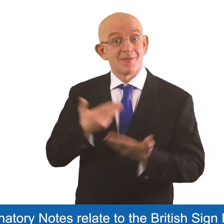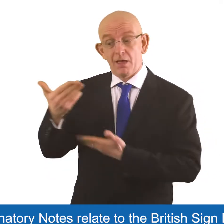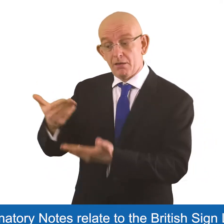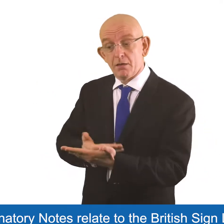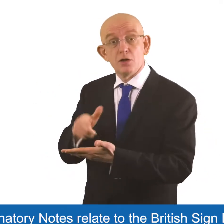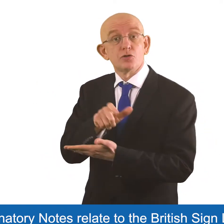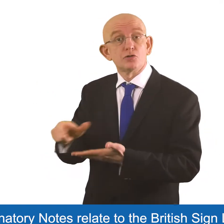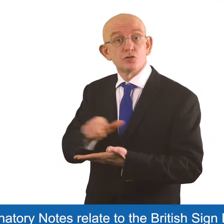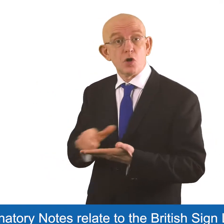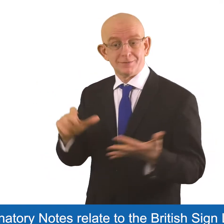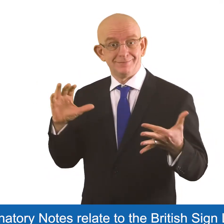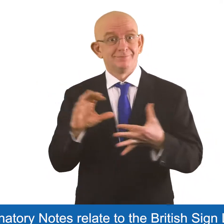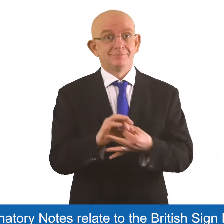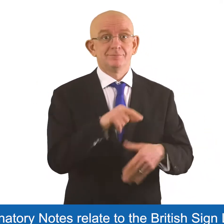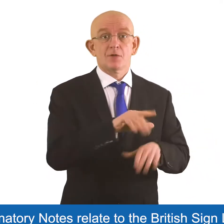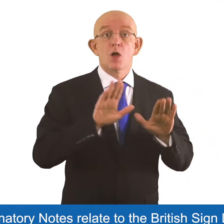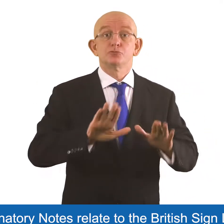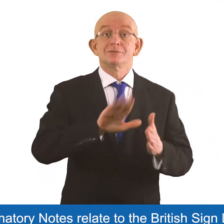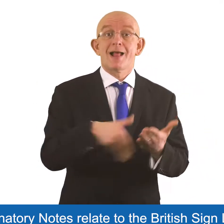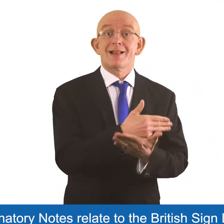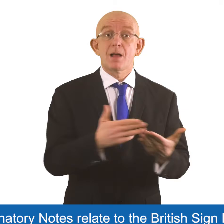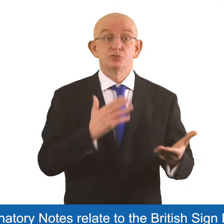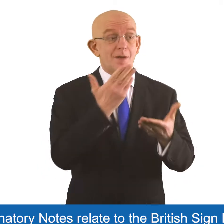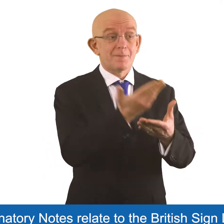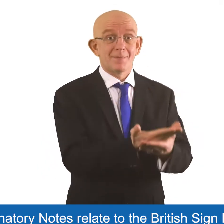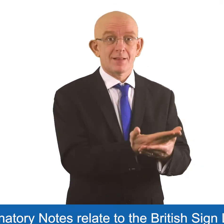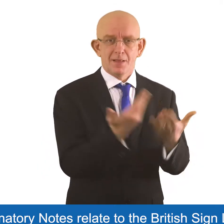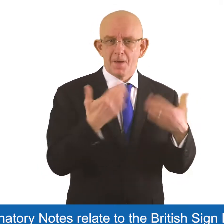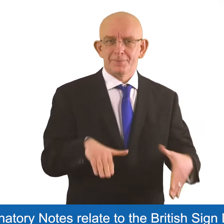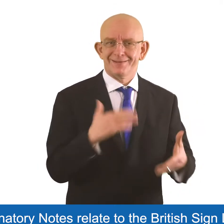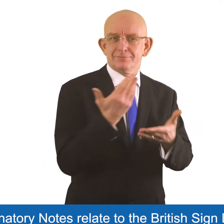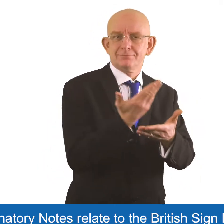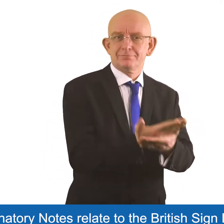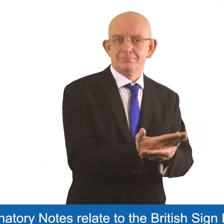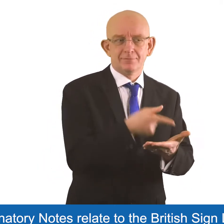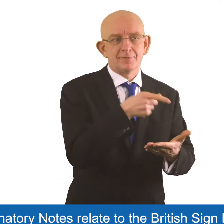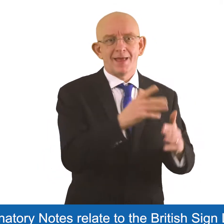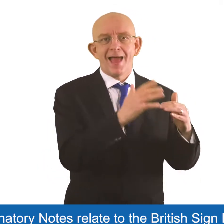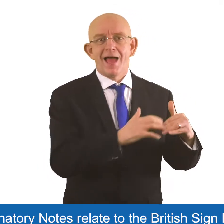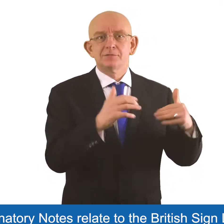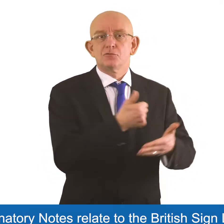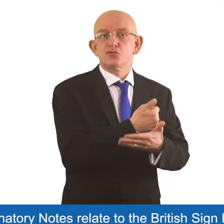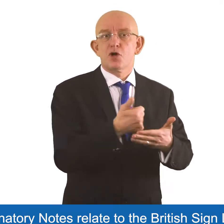These explanatory notes relate to the British Sign Language Bill as brought from the House of Commons on 21st of